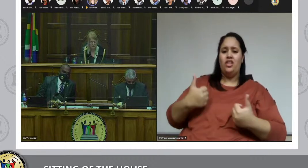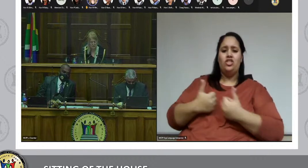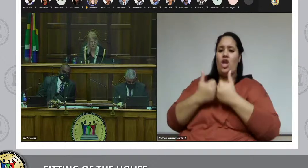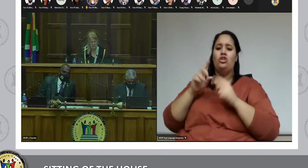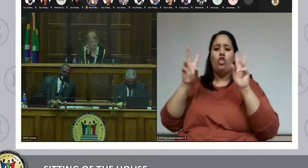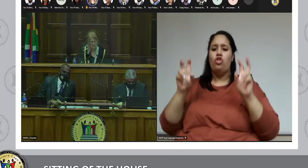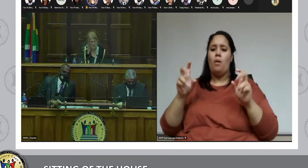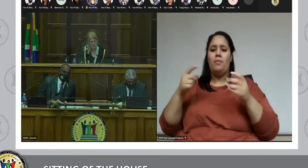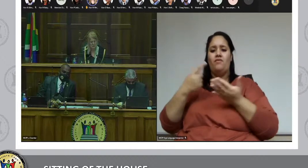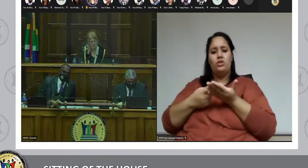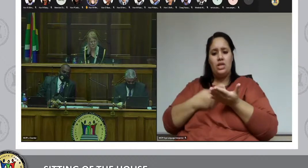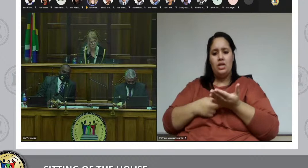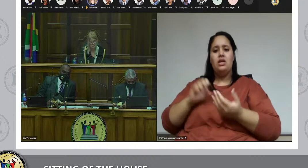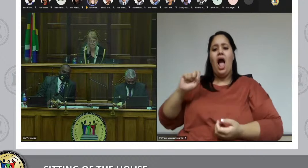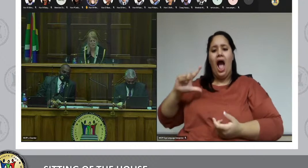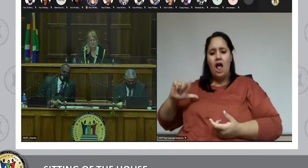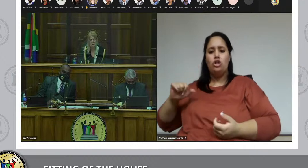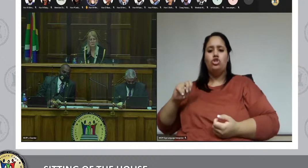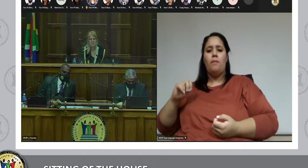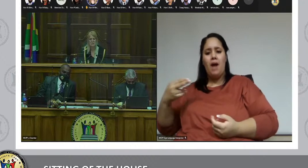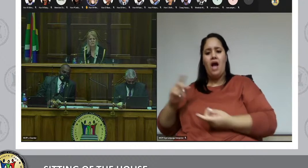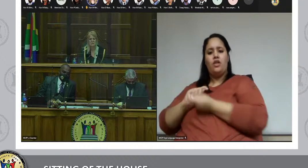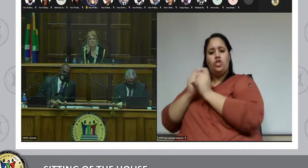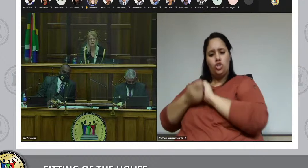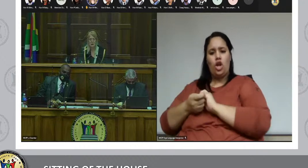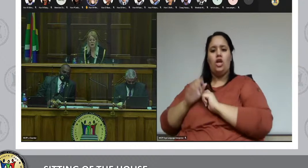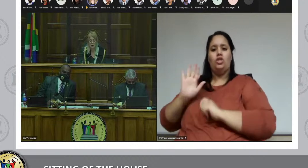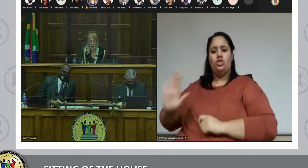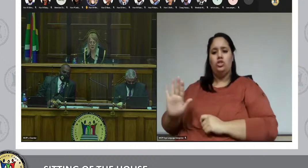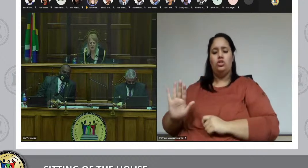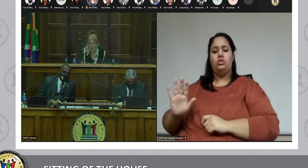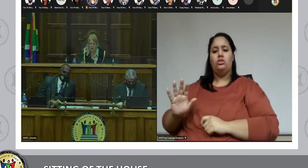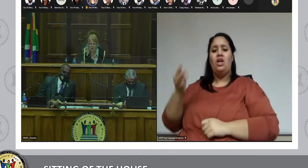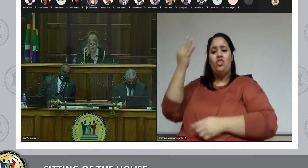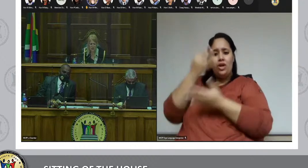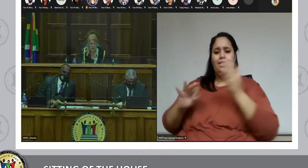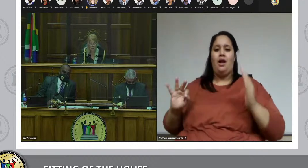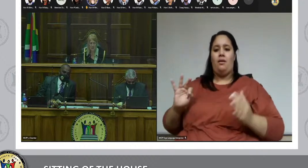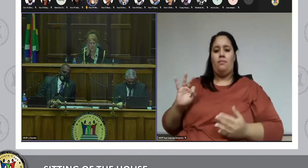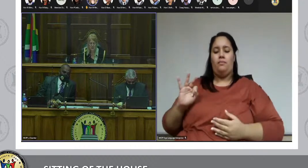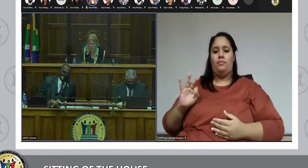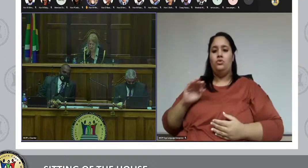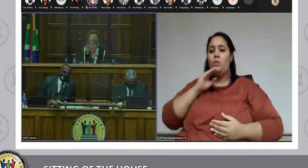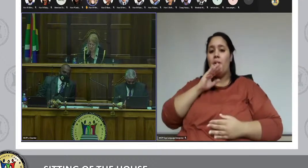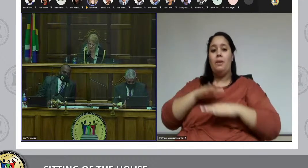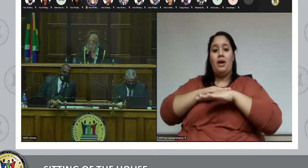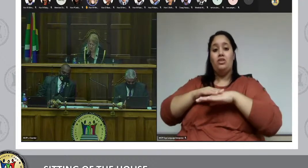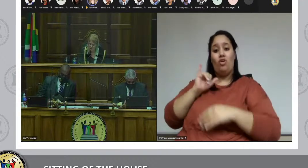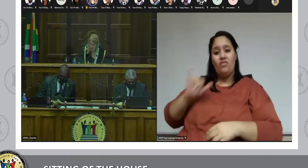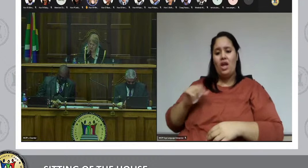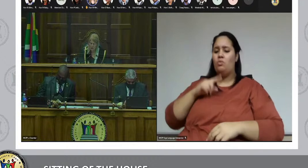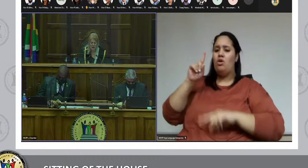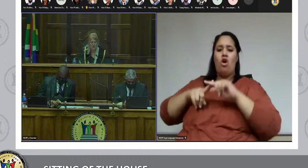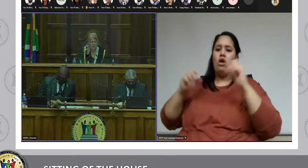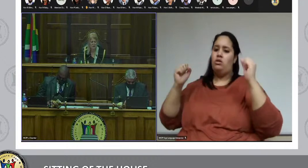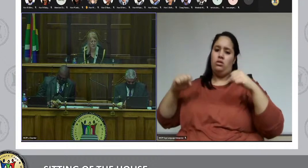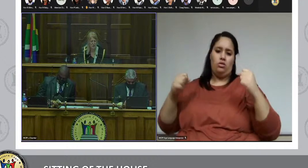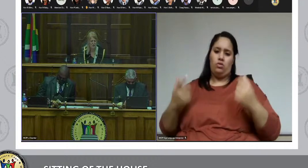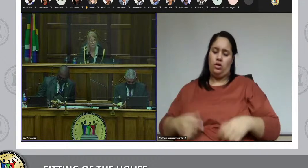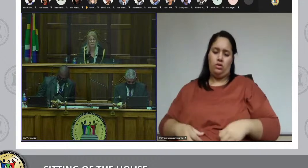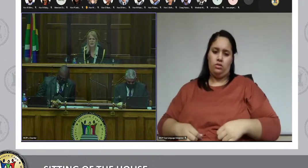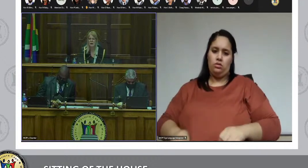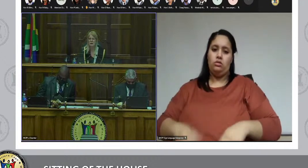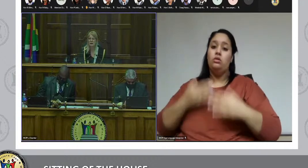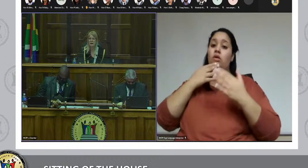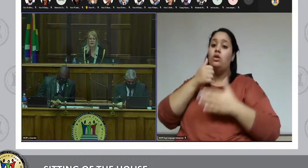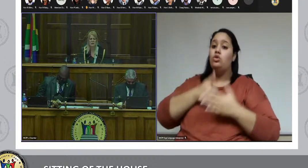for discussion. It's the Al Jamal Party that changed it no less than 3 times. So on that basis, we cannot agree. Thank you,